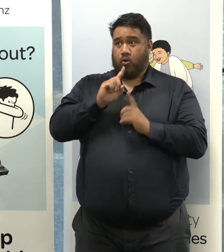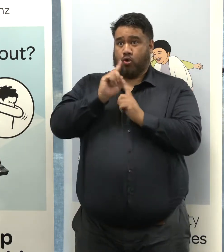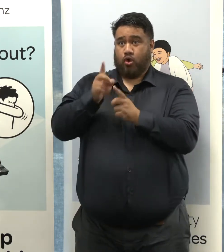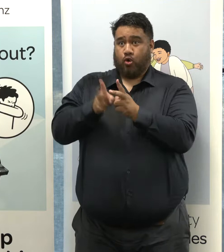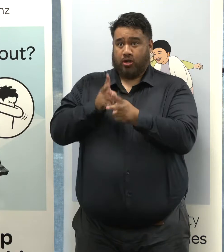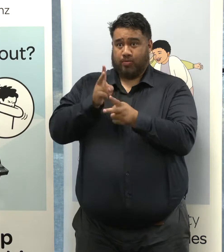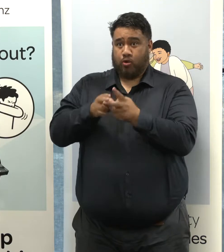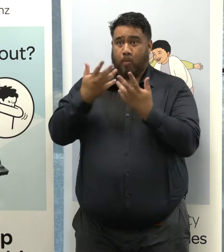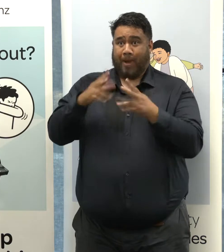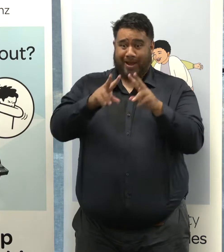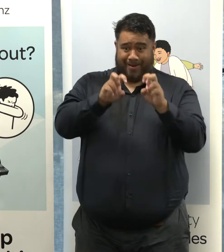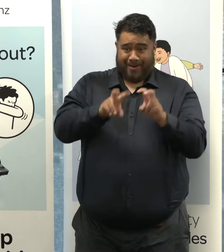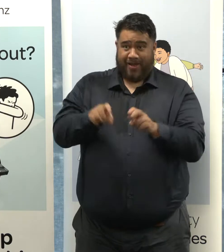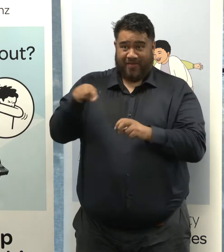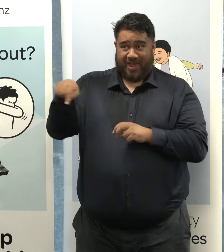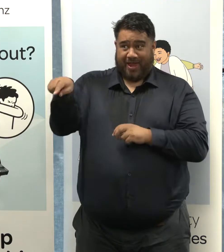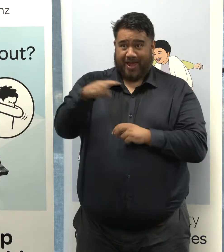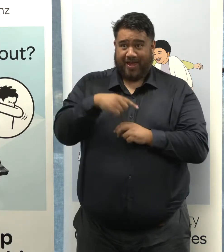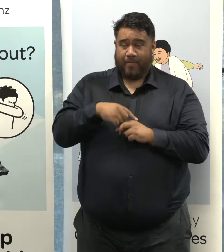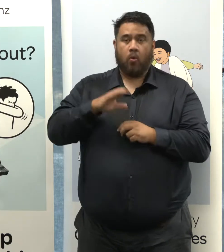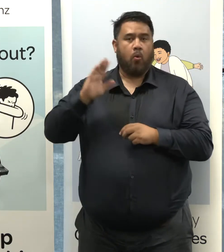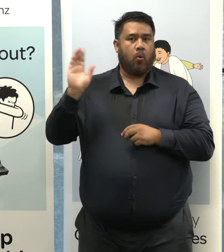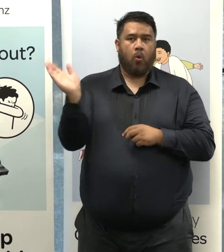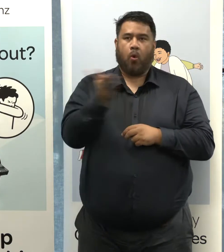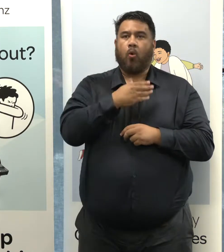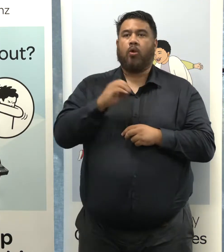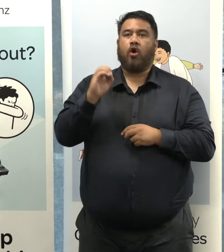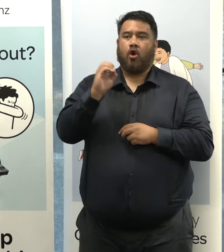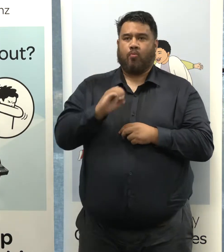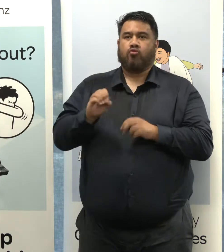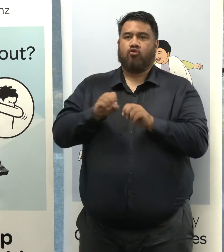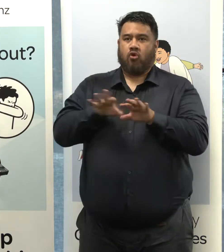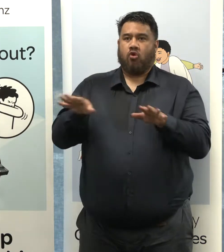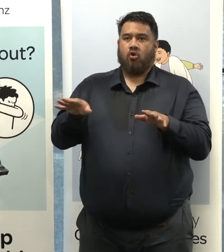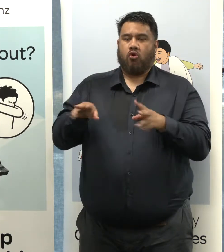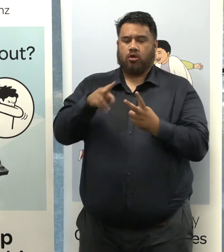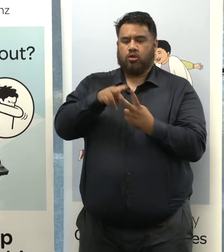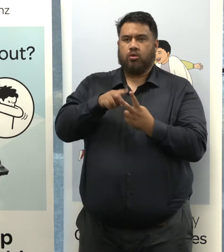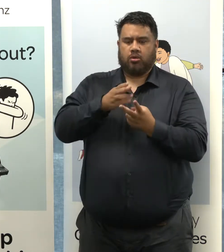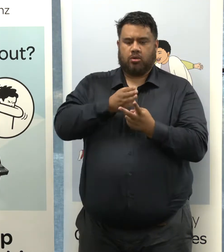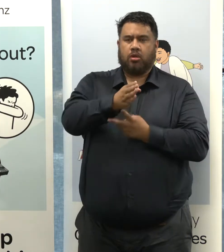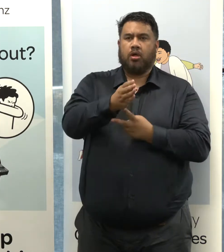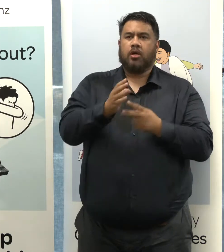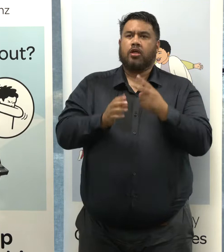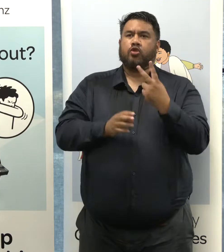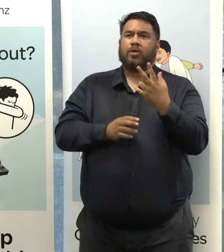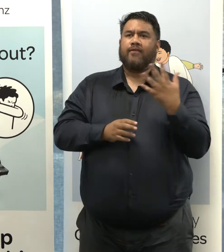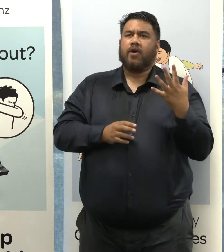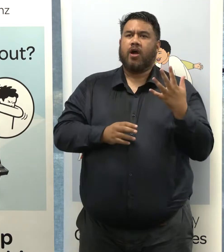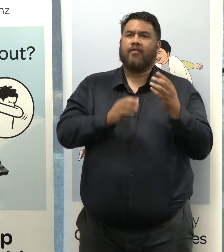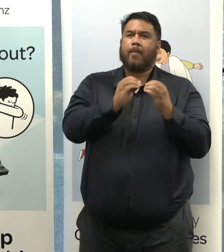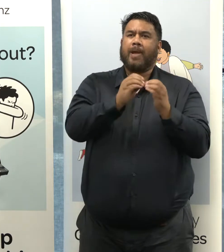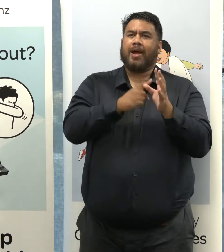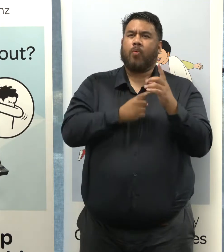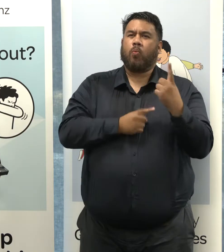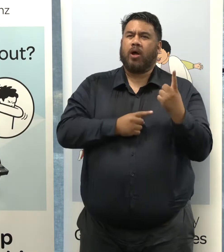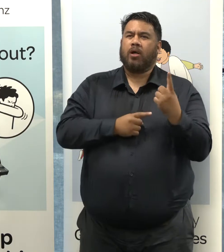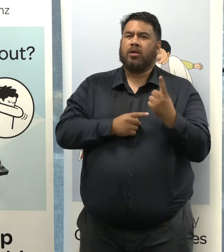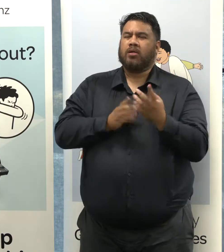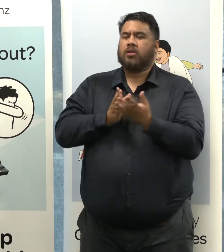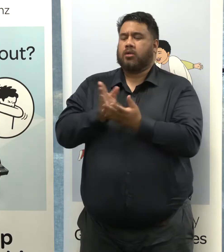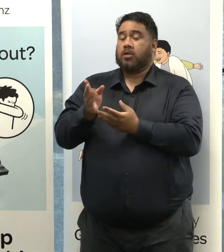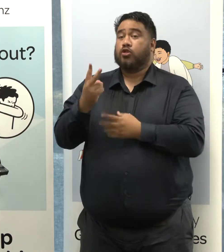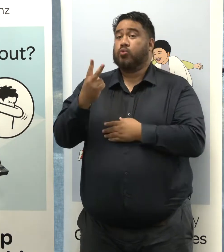there was sequencing done, they were all Omicron, and of those, 25 were the BA1 subvariant and